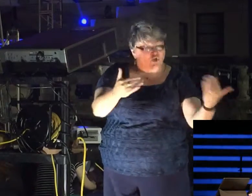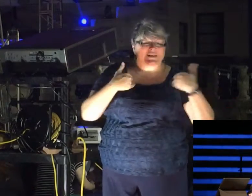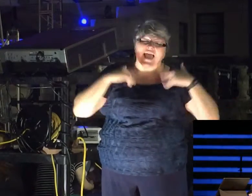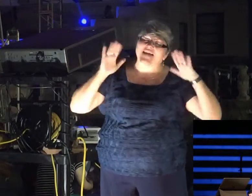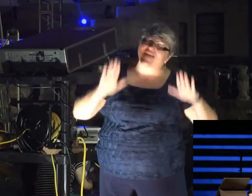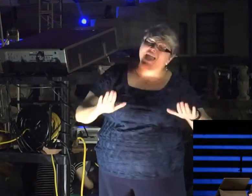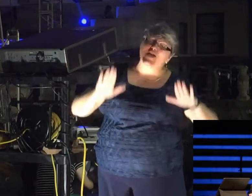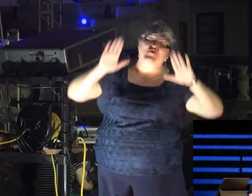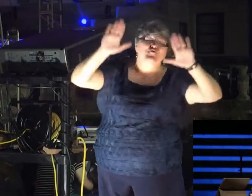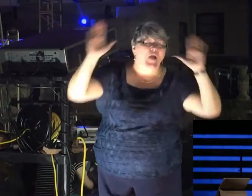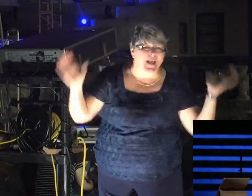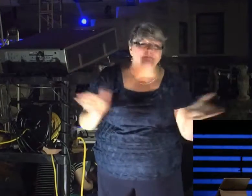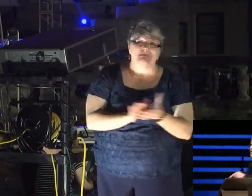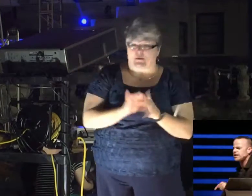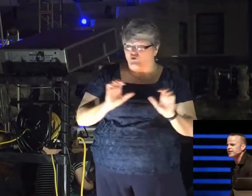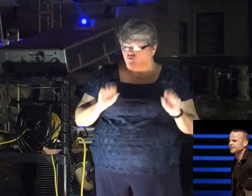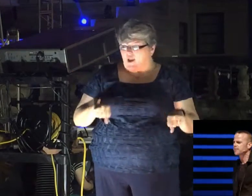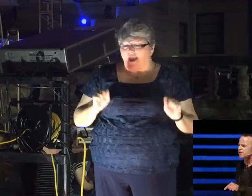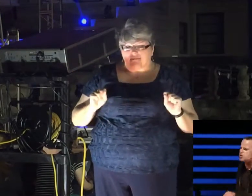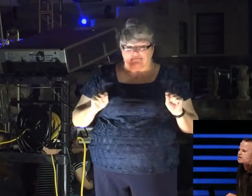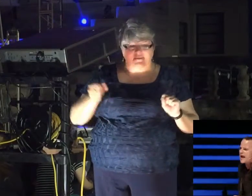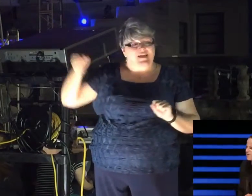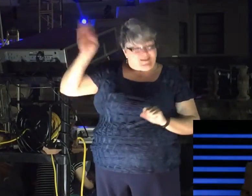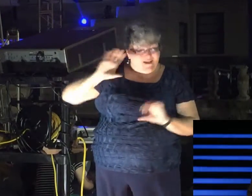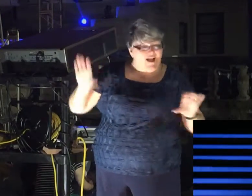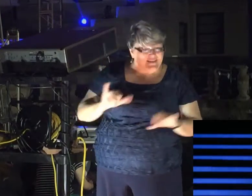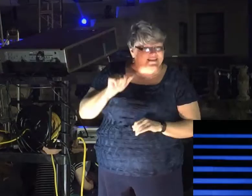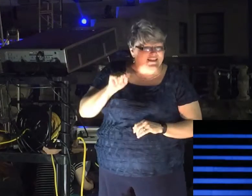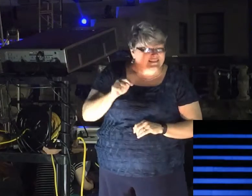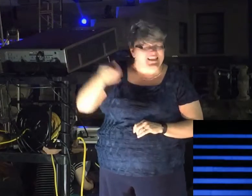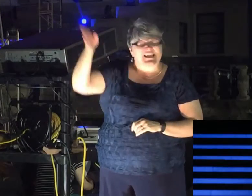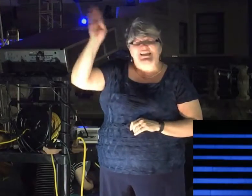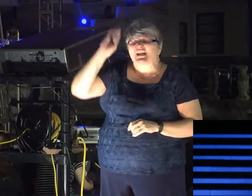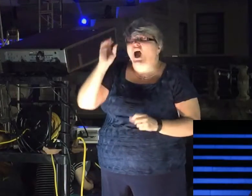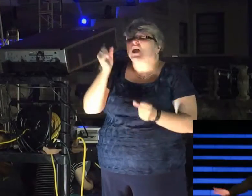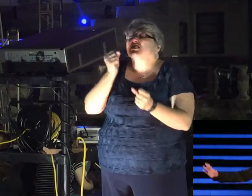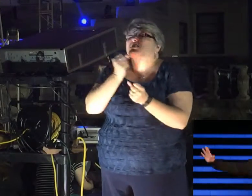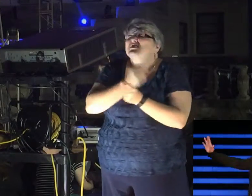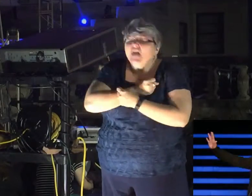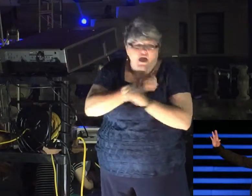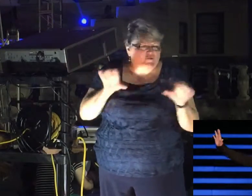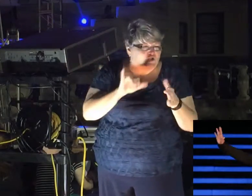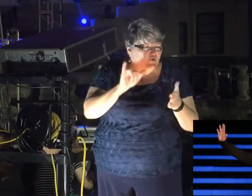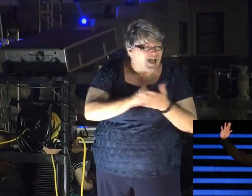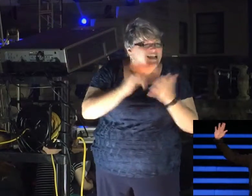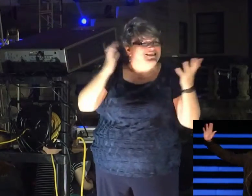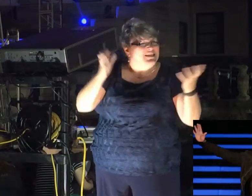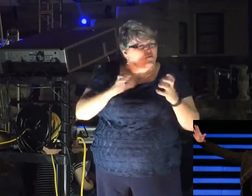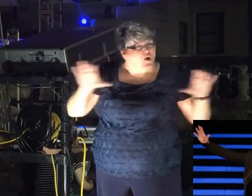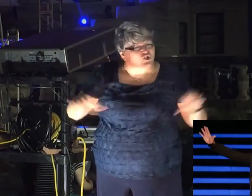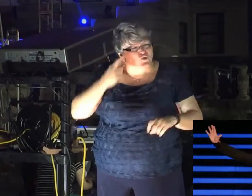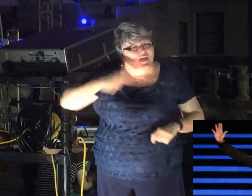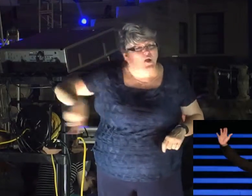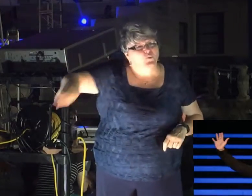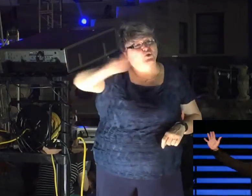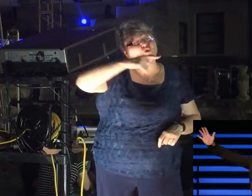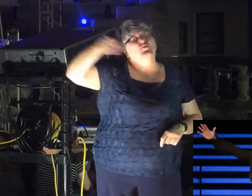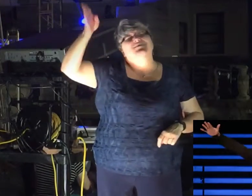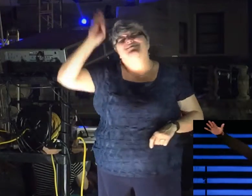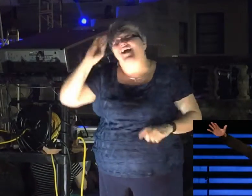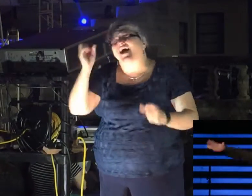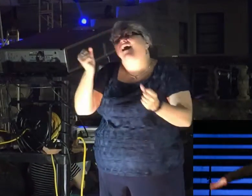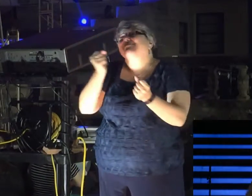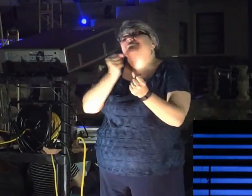you something. You can have a great marriage. You can. God does that. God loves to do that, and he wants to do that with